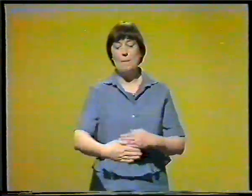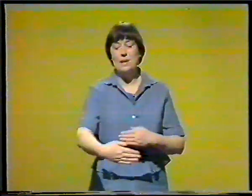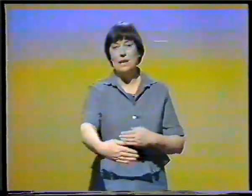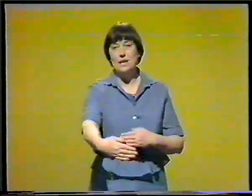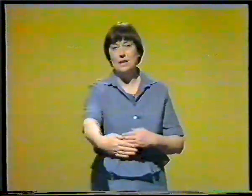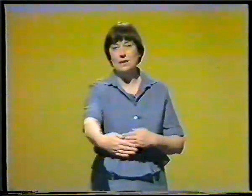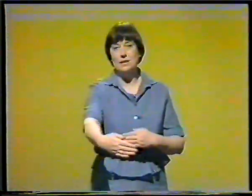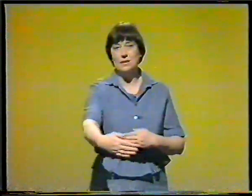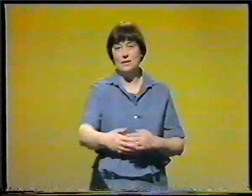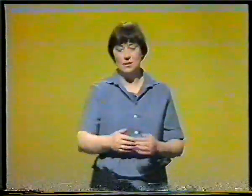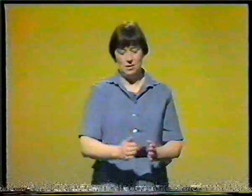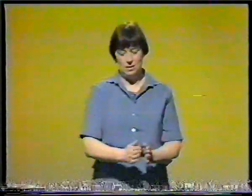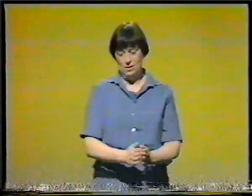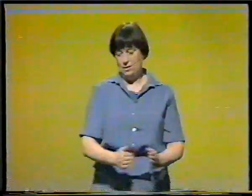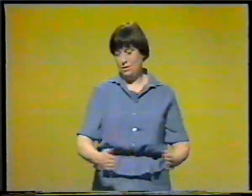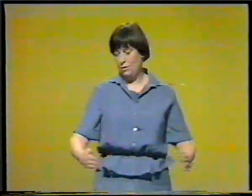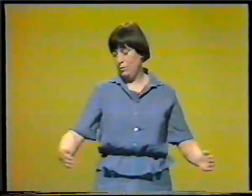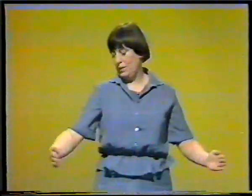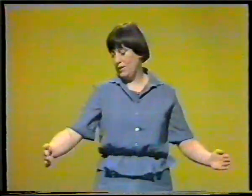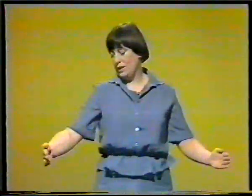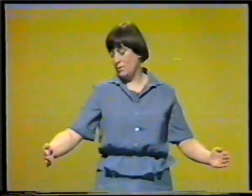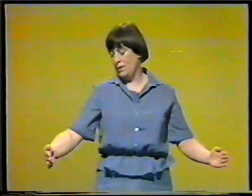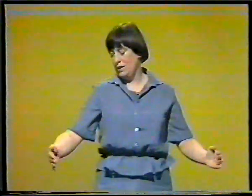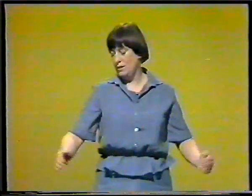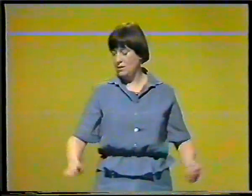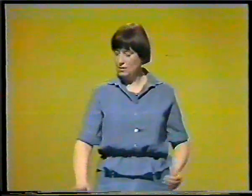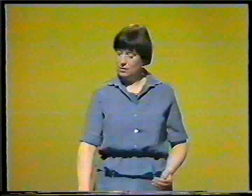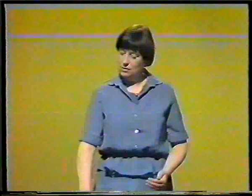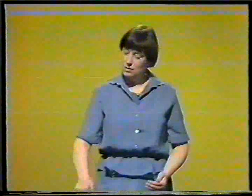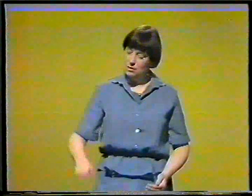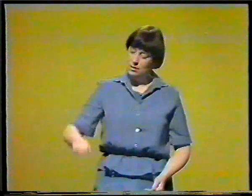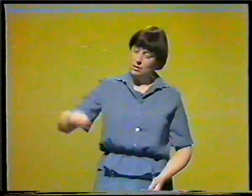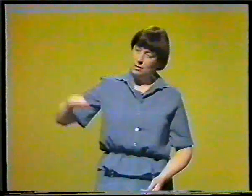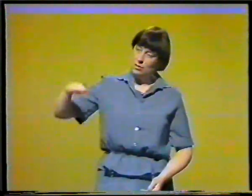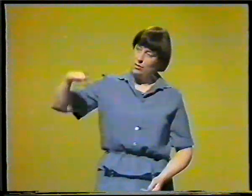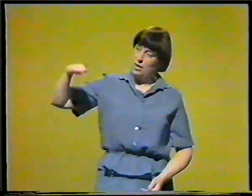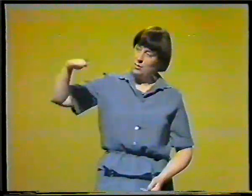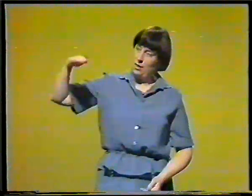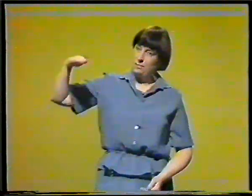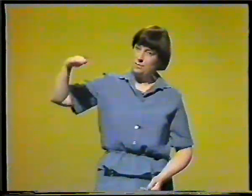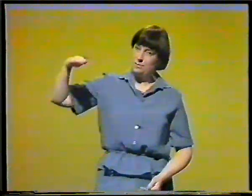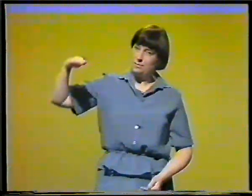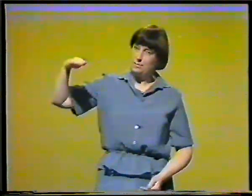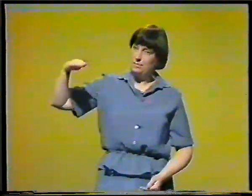Big, big that way, or that way.